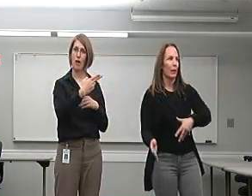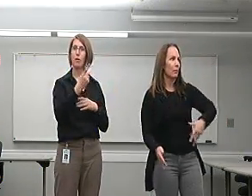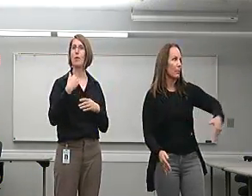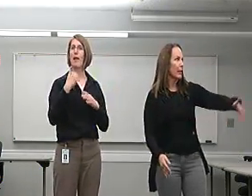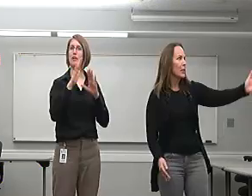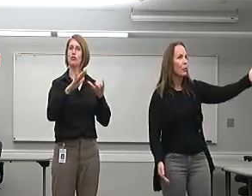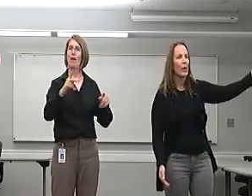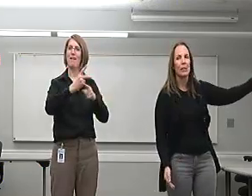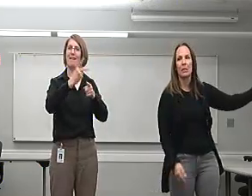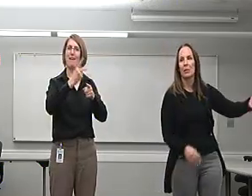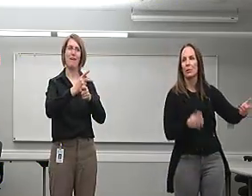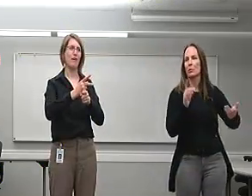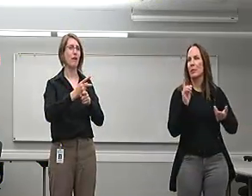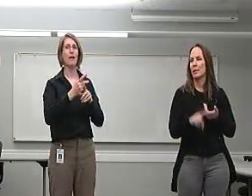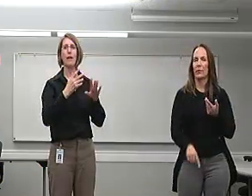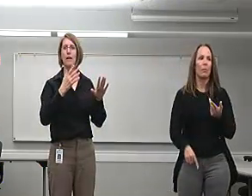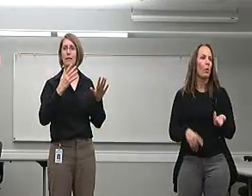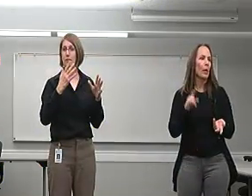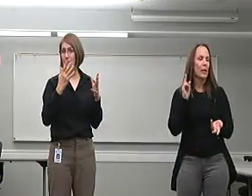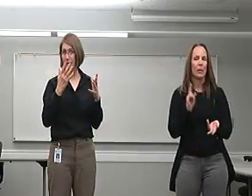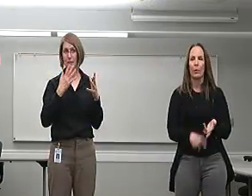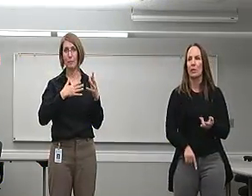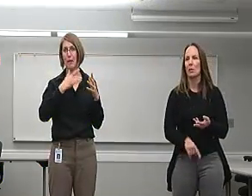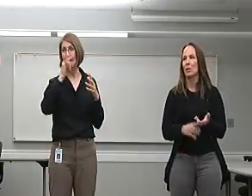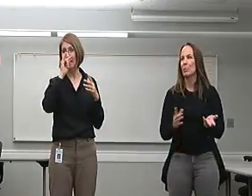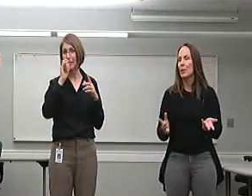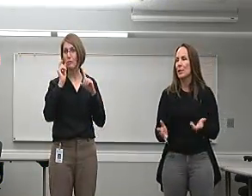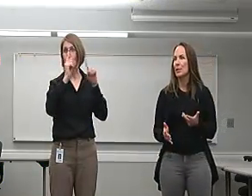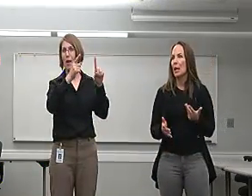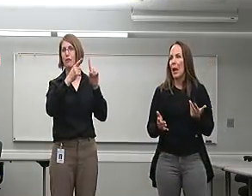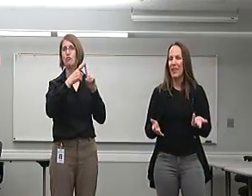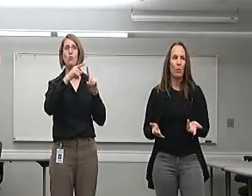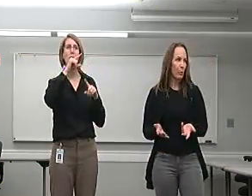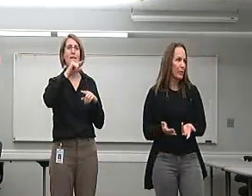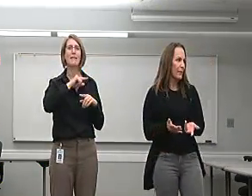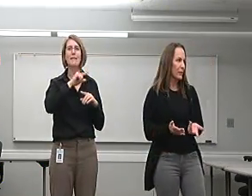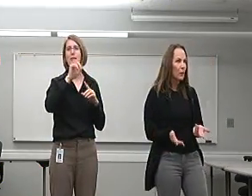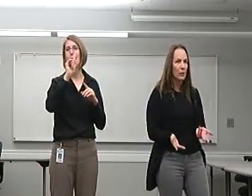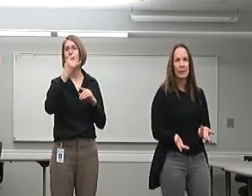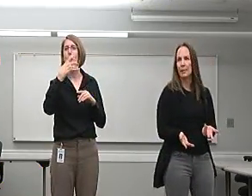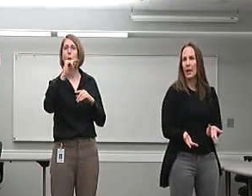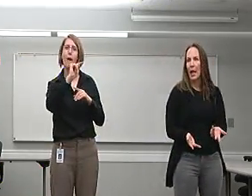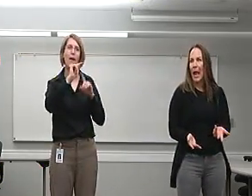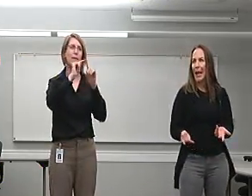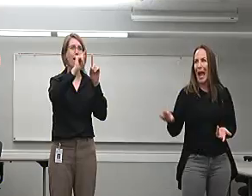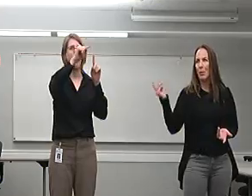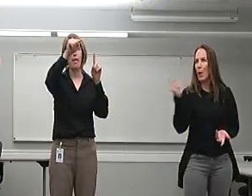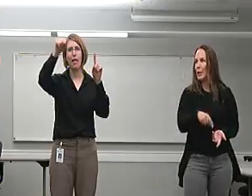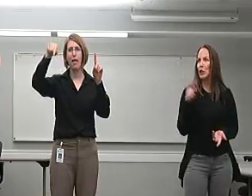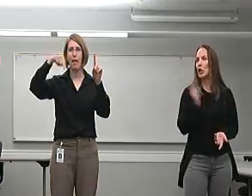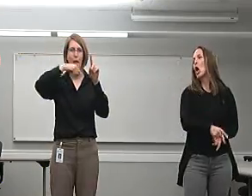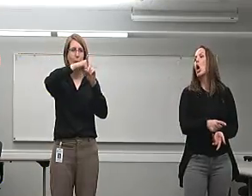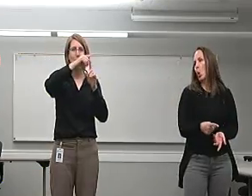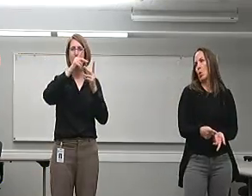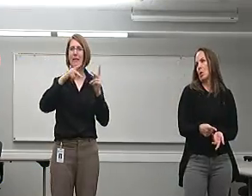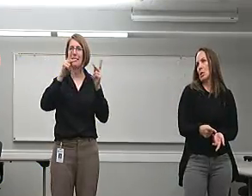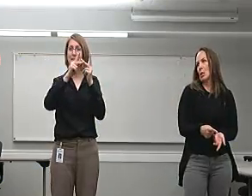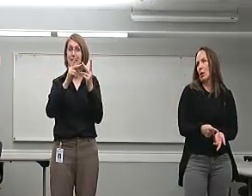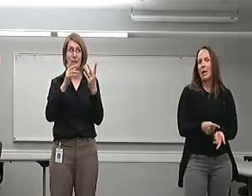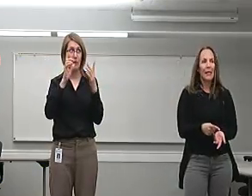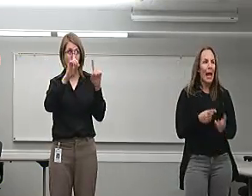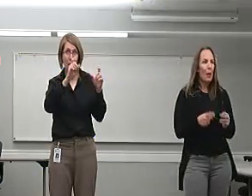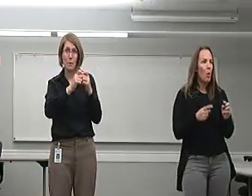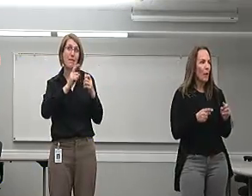went to Thanksgiving Point, and they went to all these places, and they went with deaf adults. And I wanted to go, because I wanted